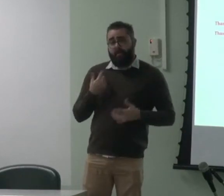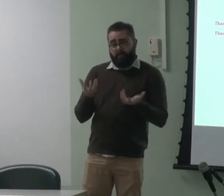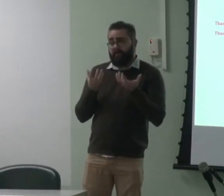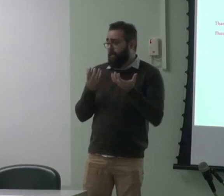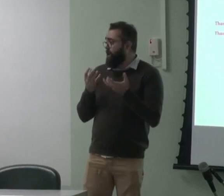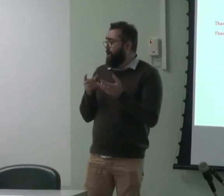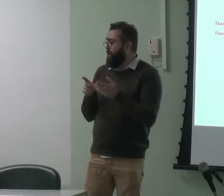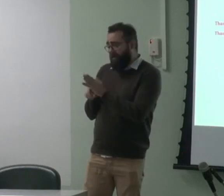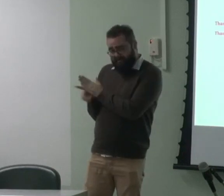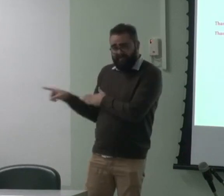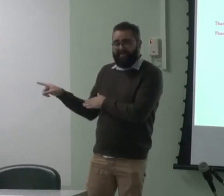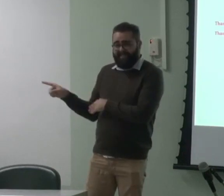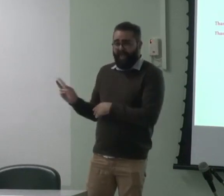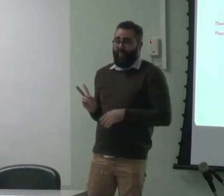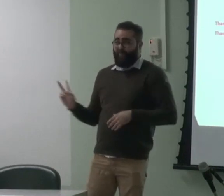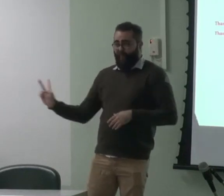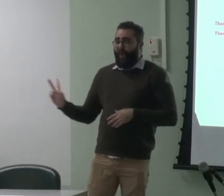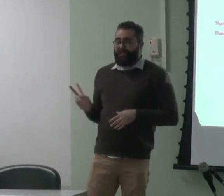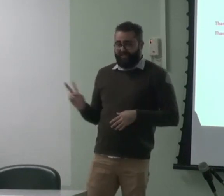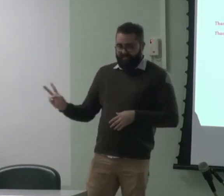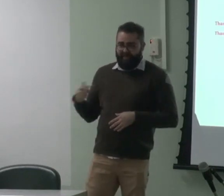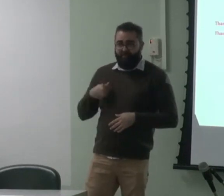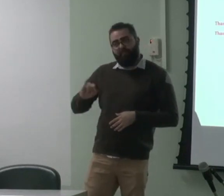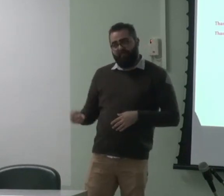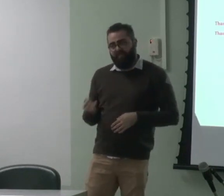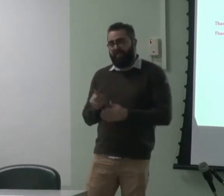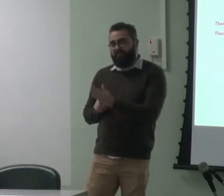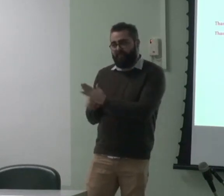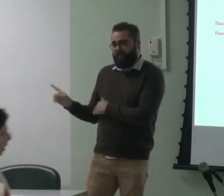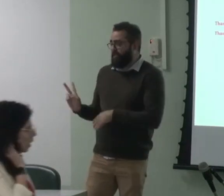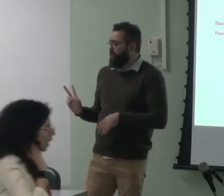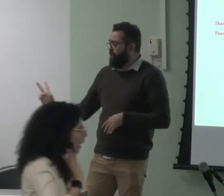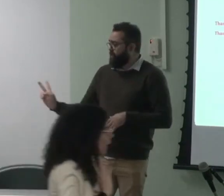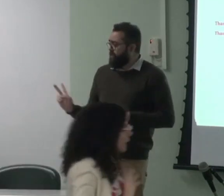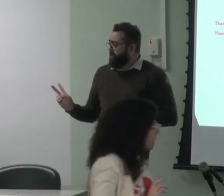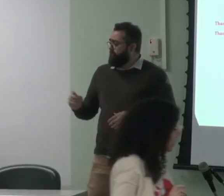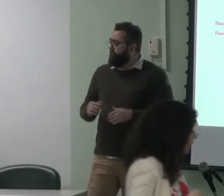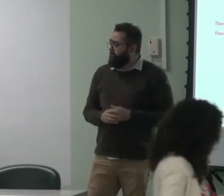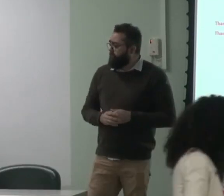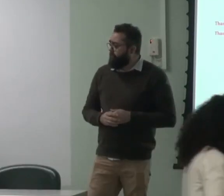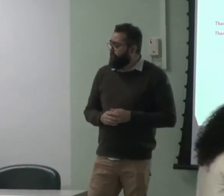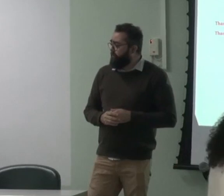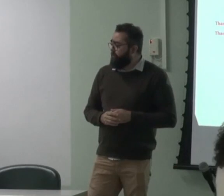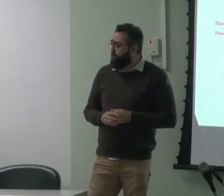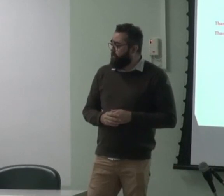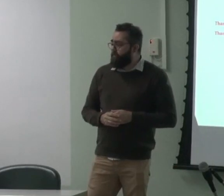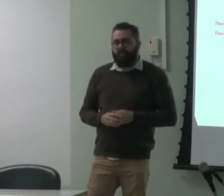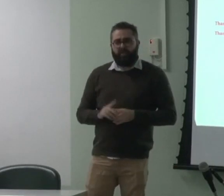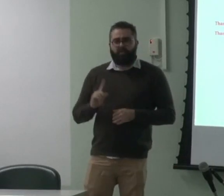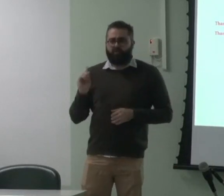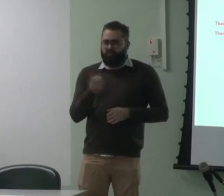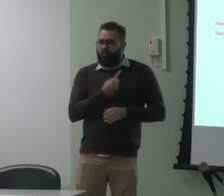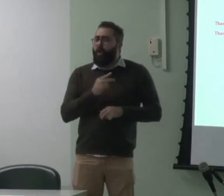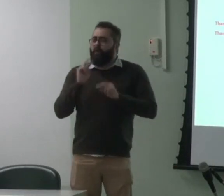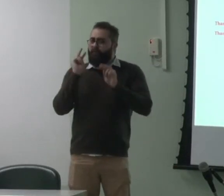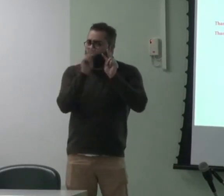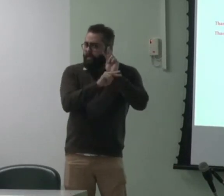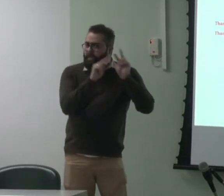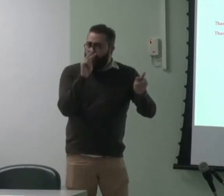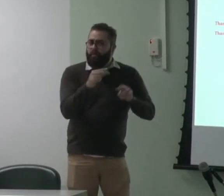question myself to both Magda and Dan. We have seen that many of